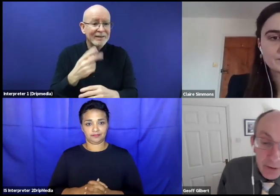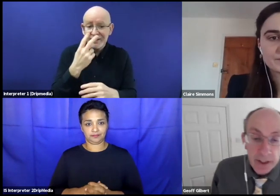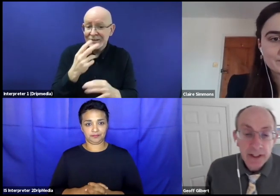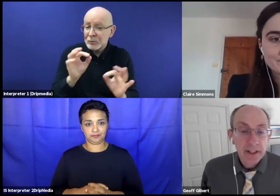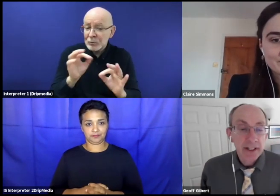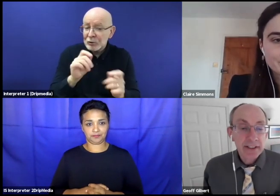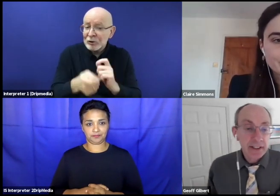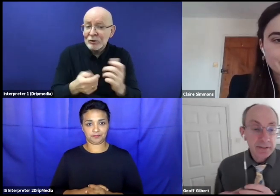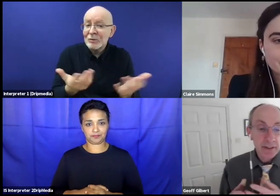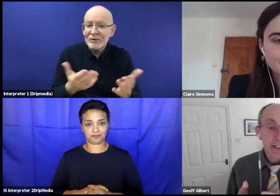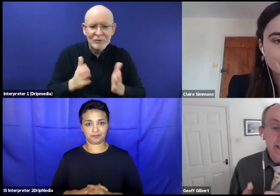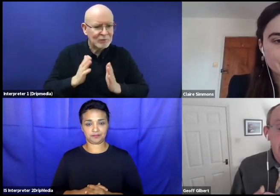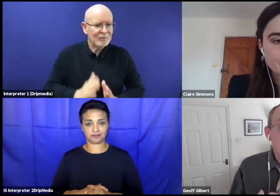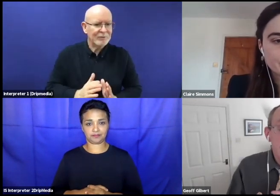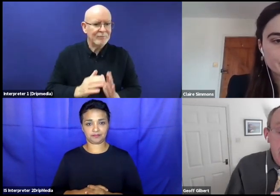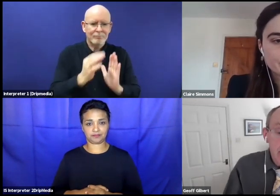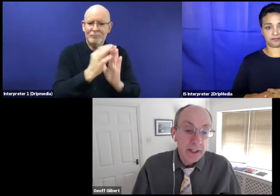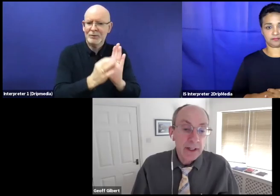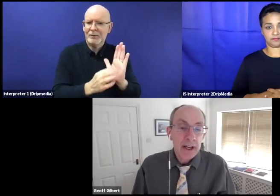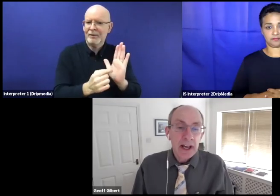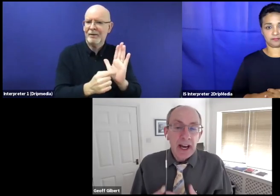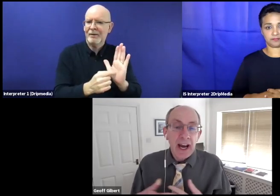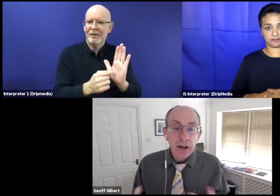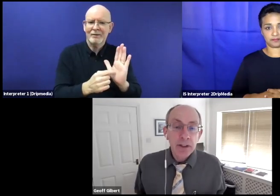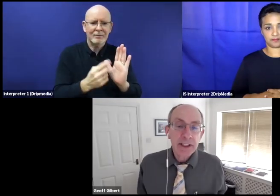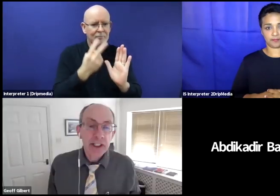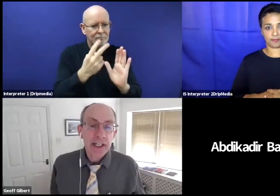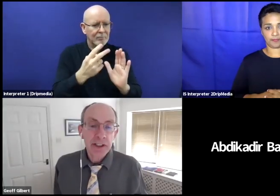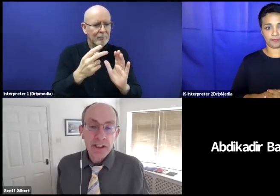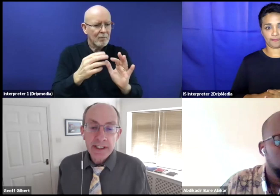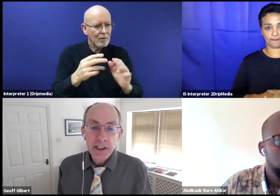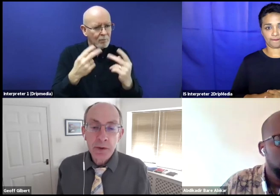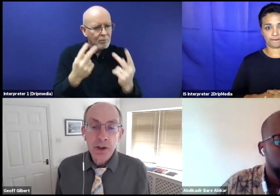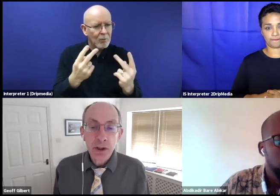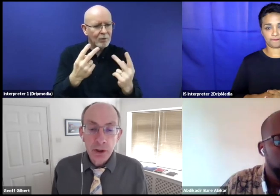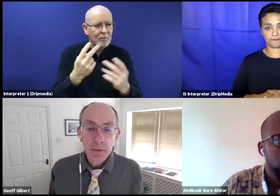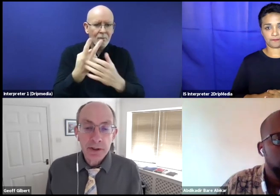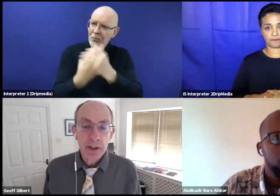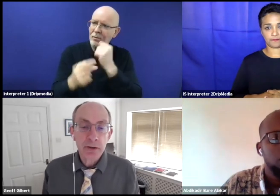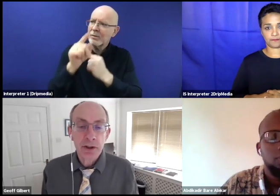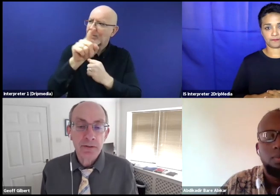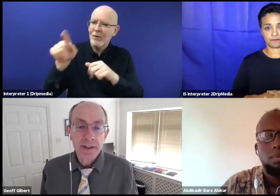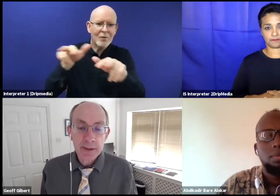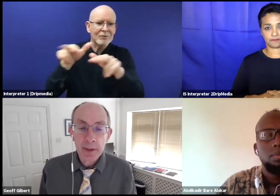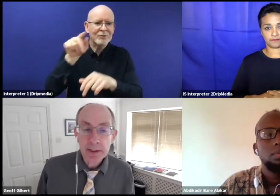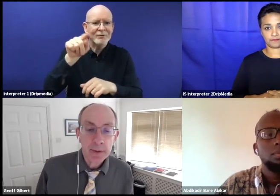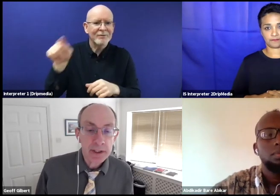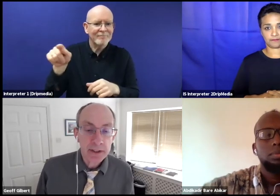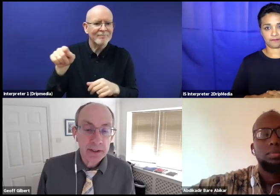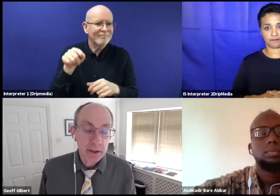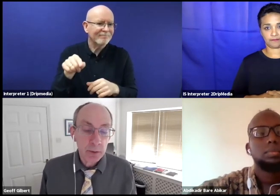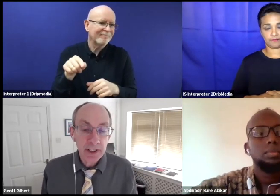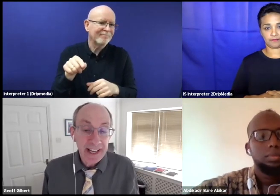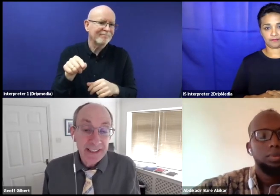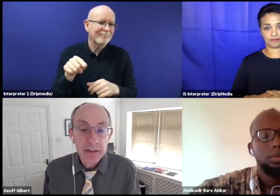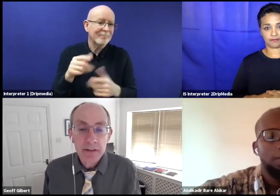Thank you, Claire. I turn finally now to Abikar. How could education lead to a durable solution for displaced persons